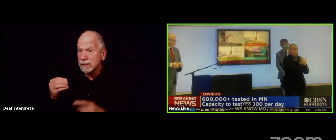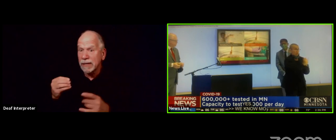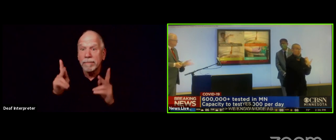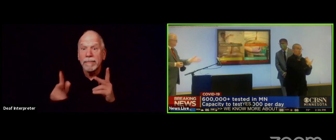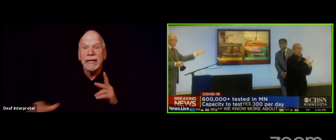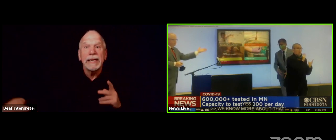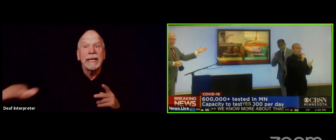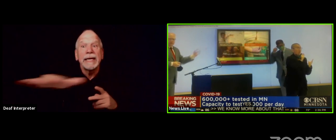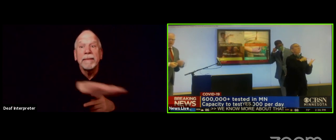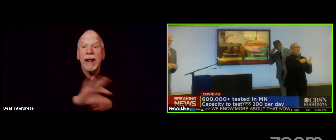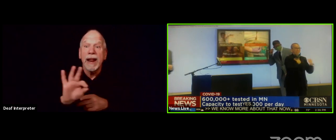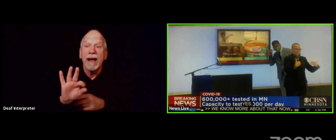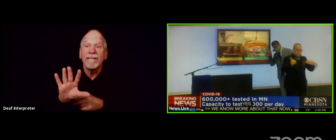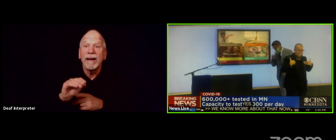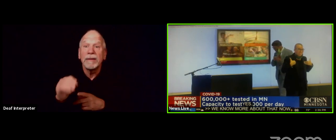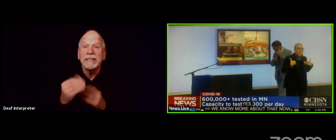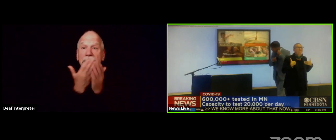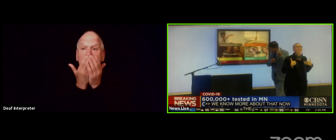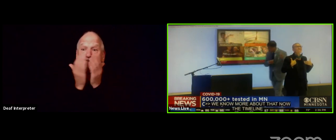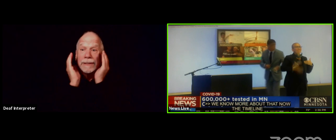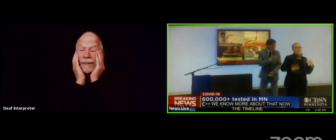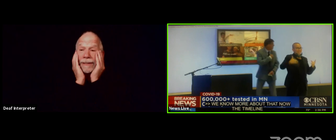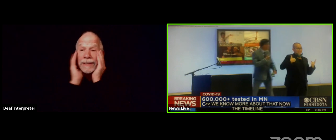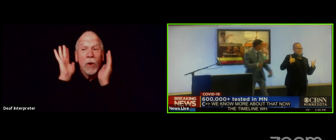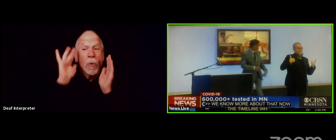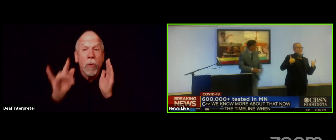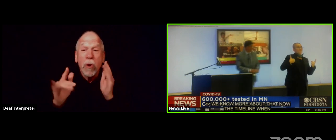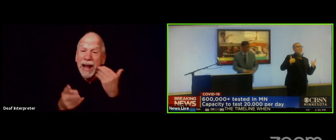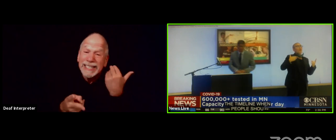if that's part of the plan? I'm going to let the experts take this one.